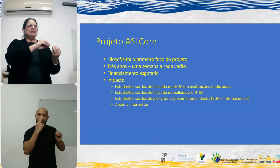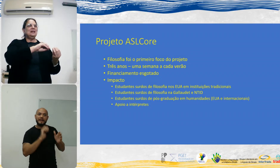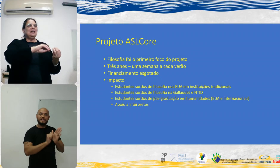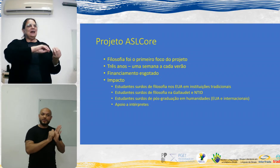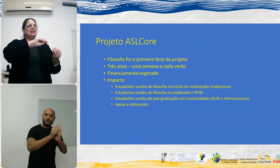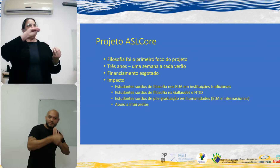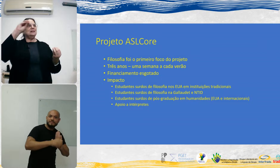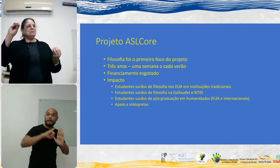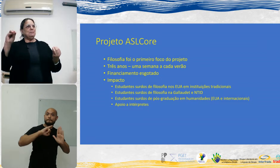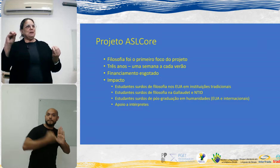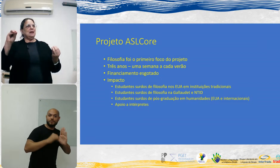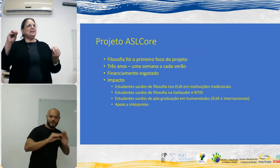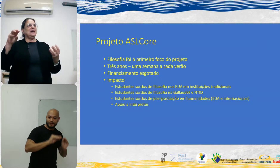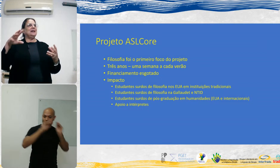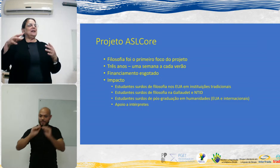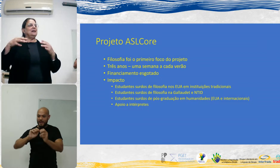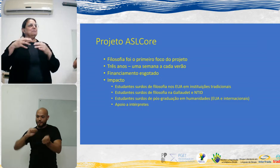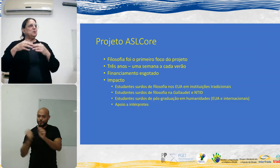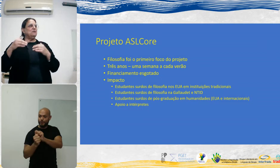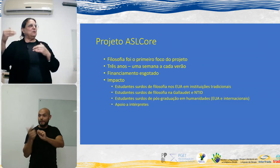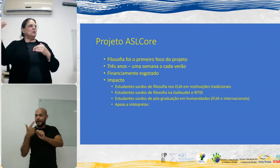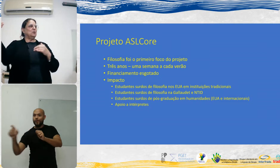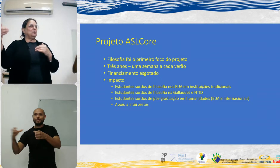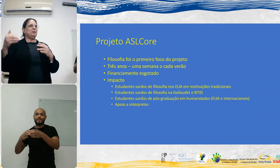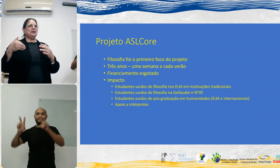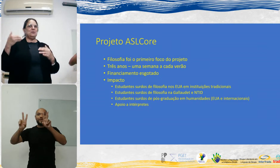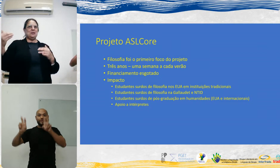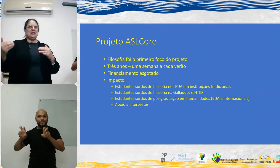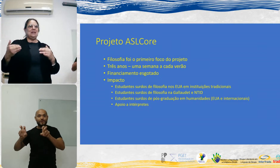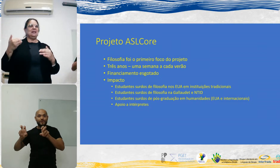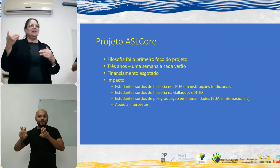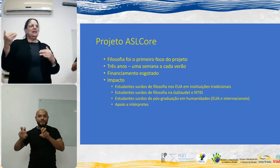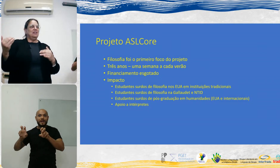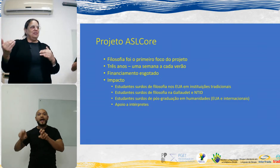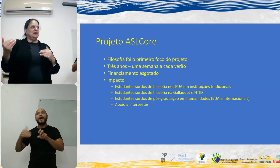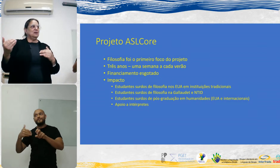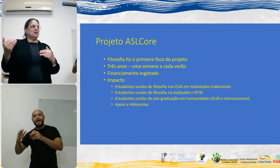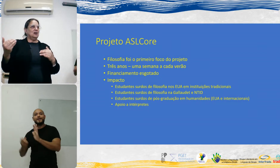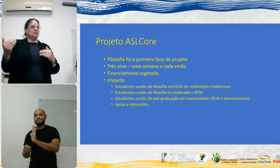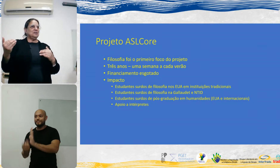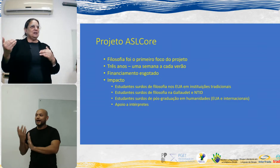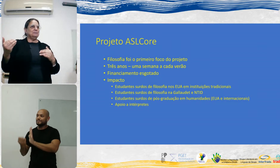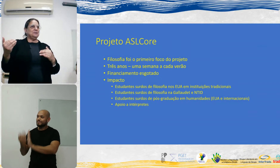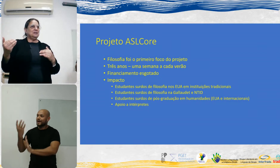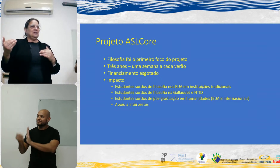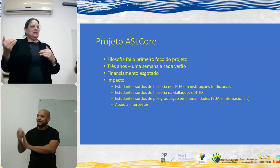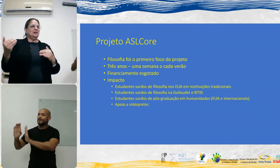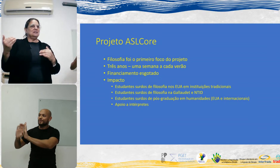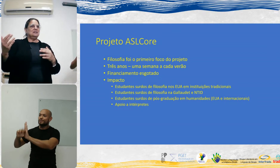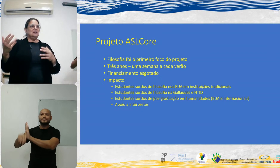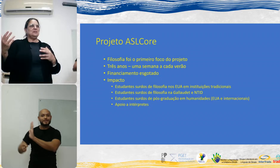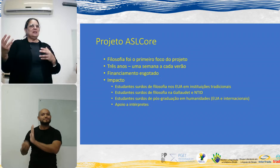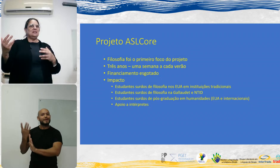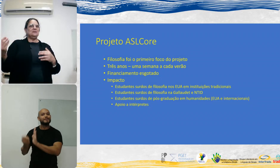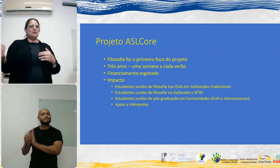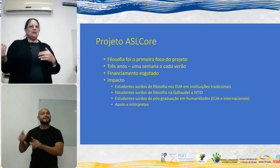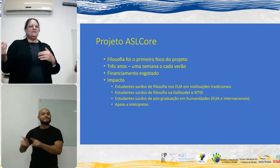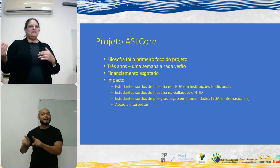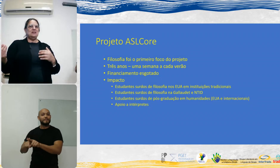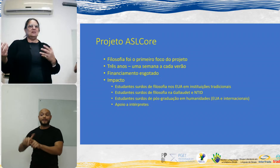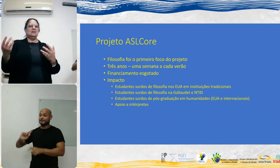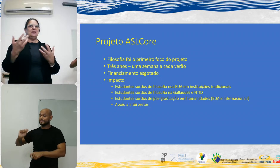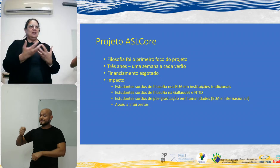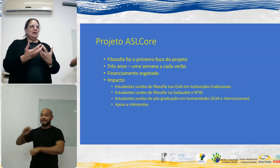shapes, and then apply that and move forward by creating their concept and their signs for